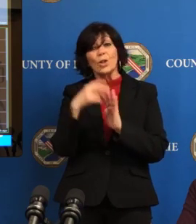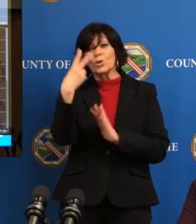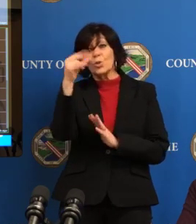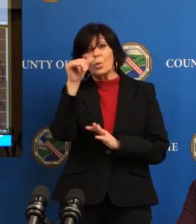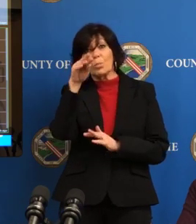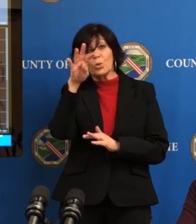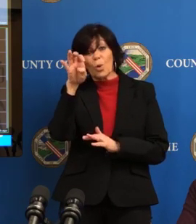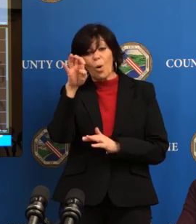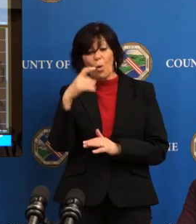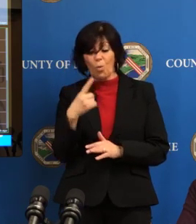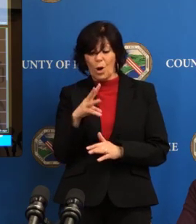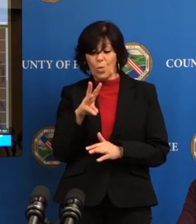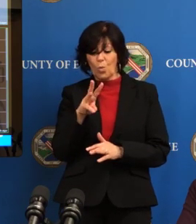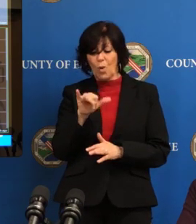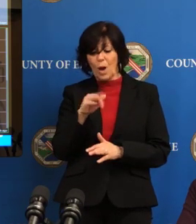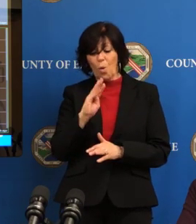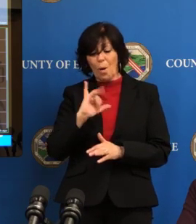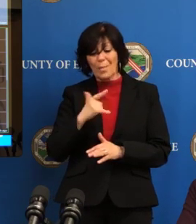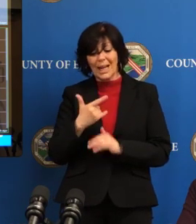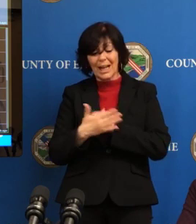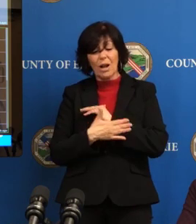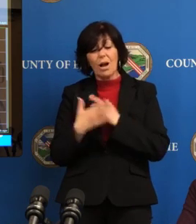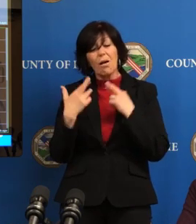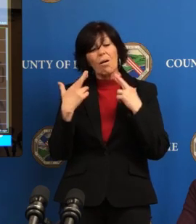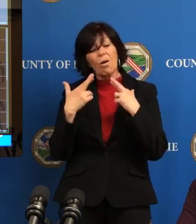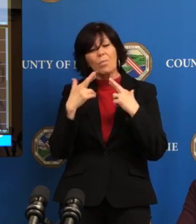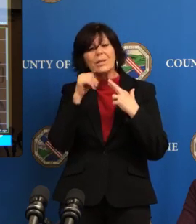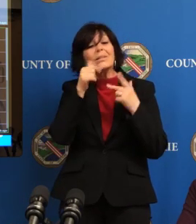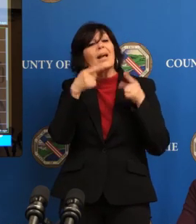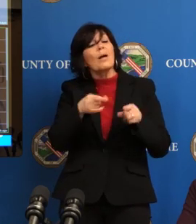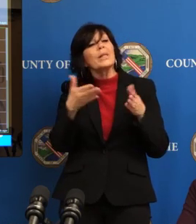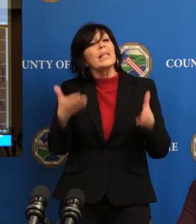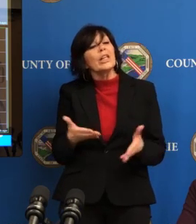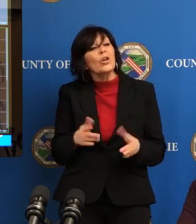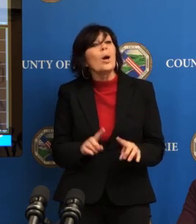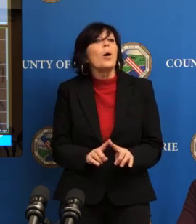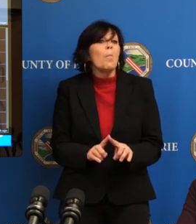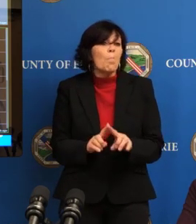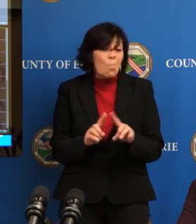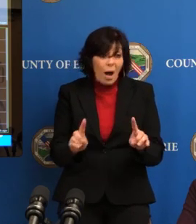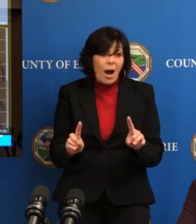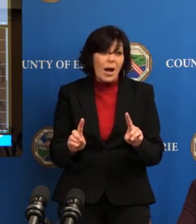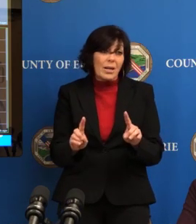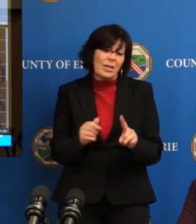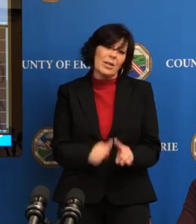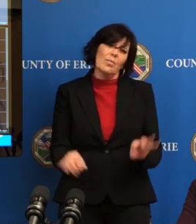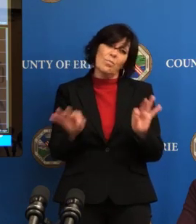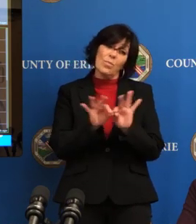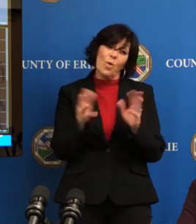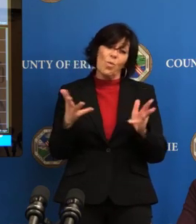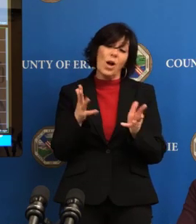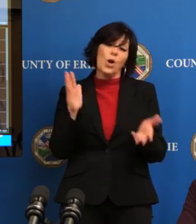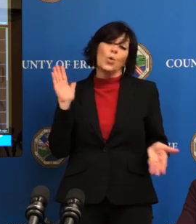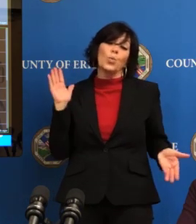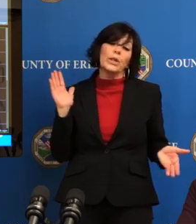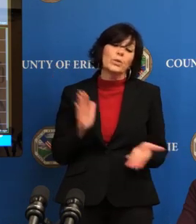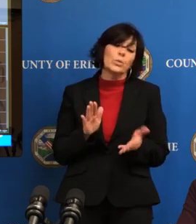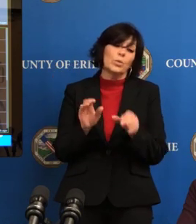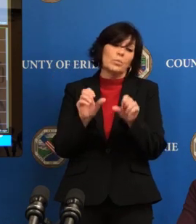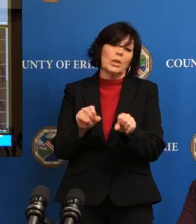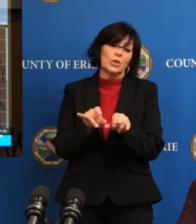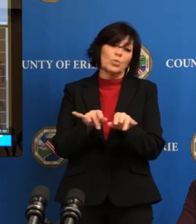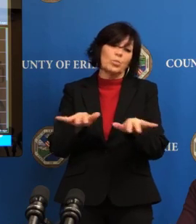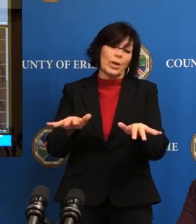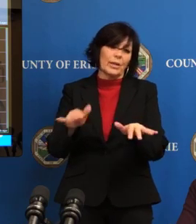in Wyoming County, and I'm hopeful we don't have one here in Erie County. But the most important thing we can do is to reduce the possibility of